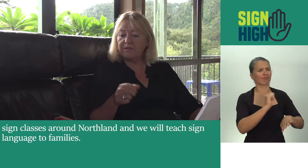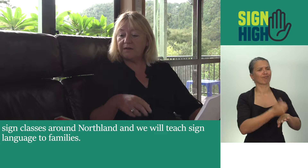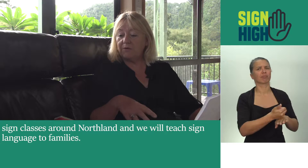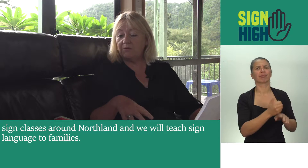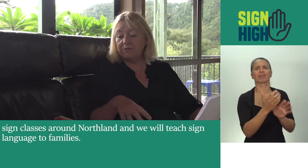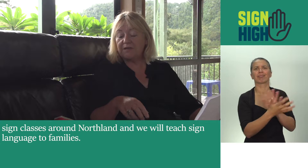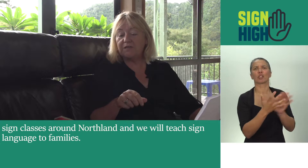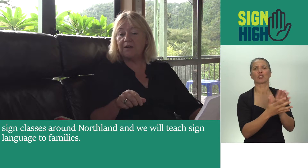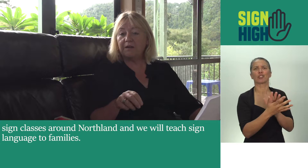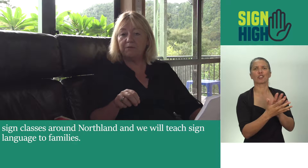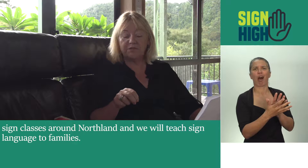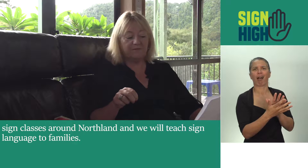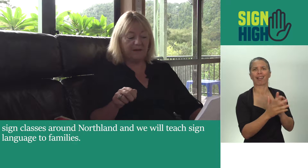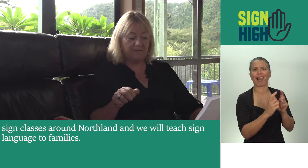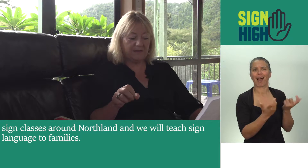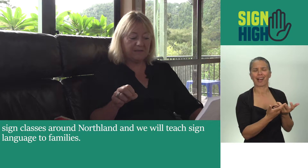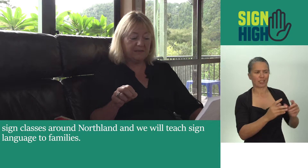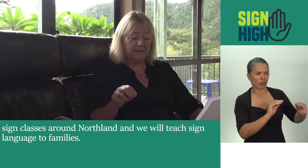and we will teach sign language to families.